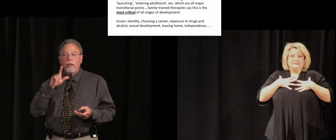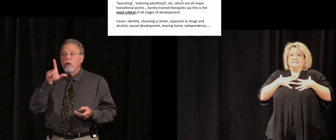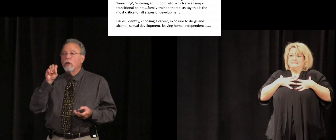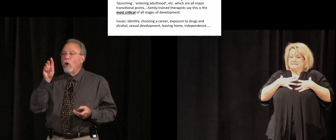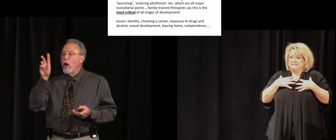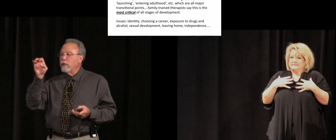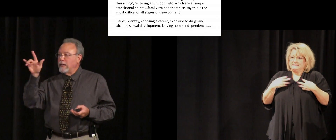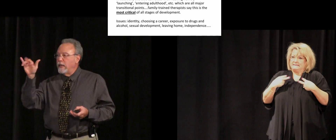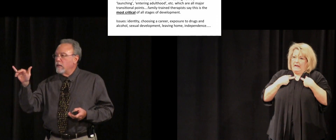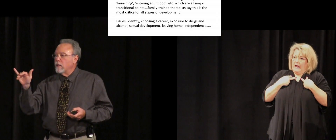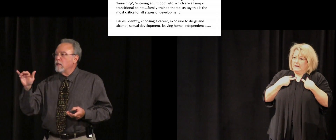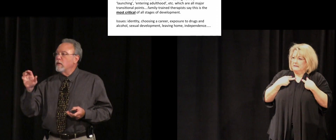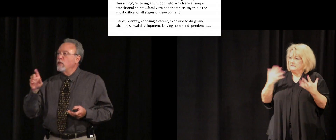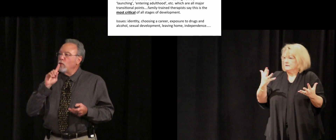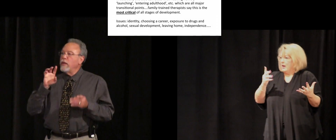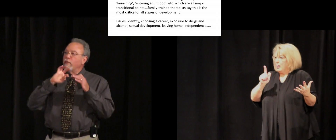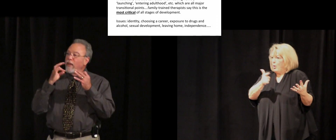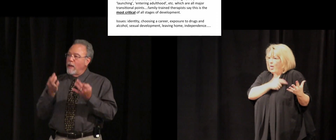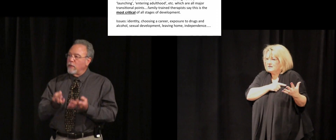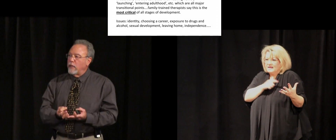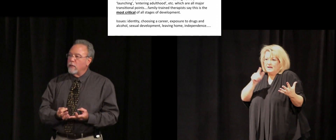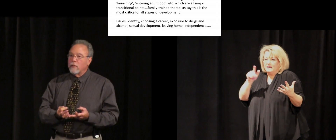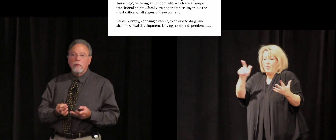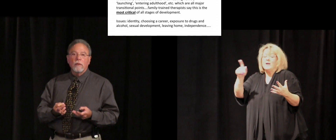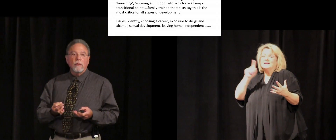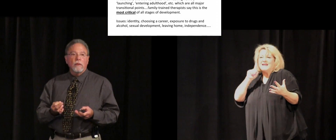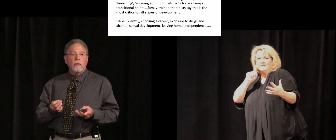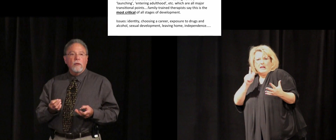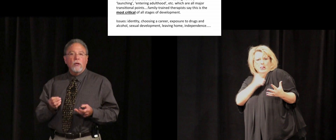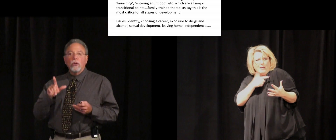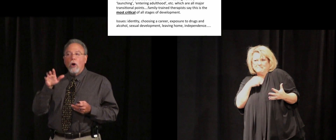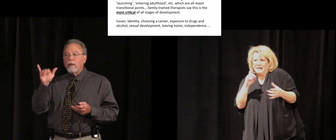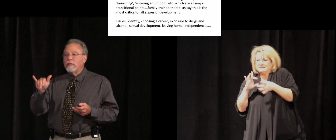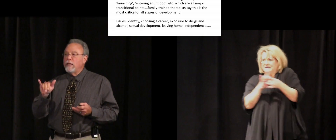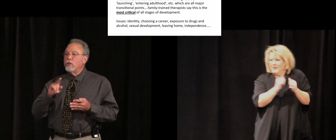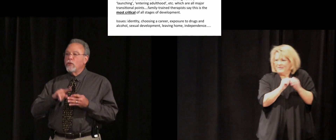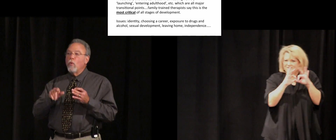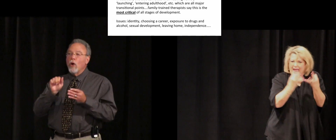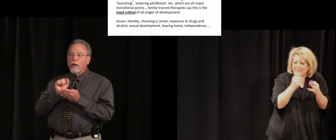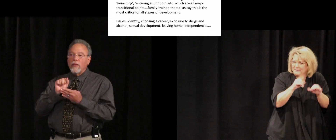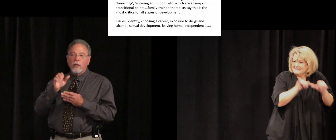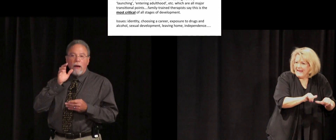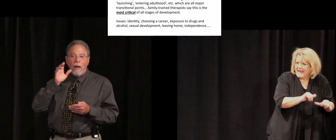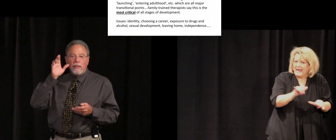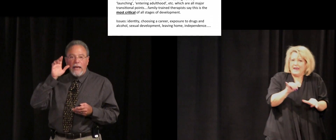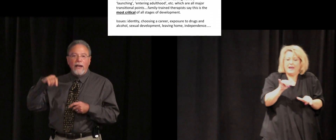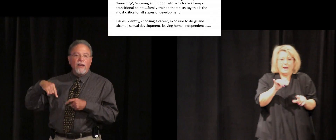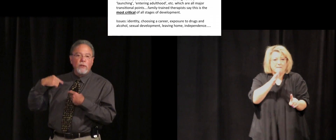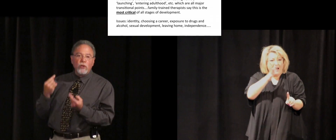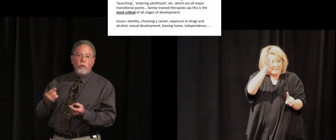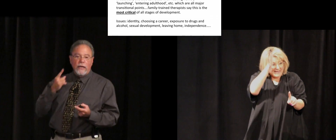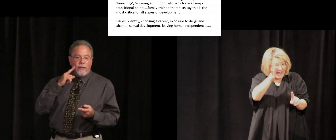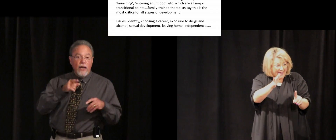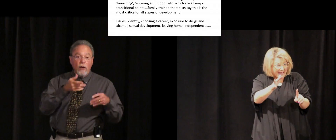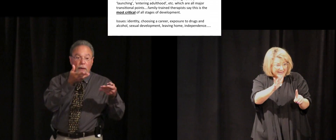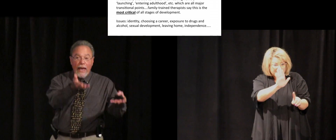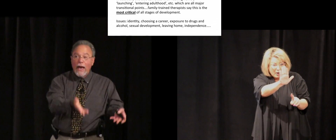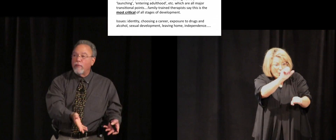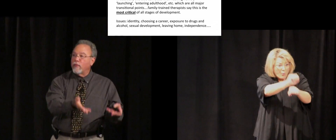cannot function academically. And to be able to teach our students how to do that requires a level